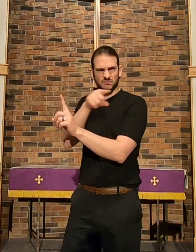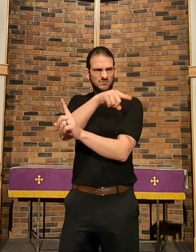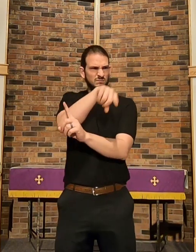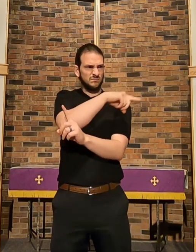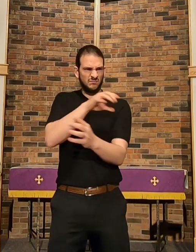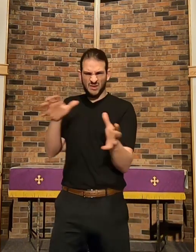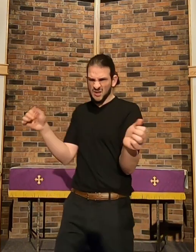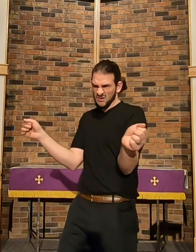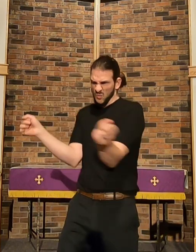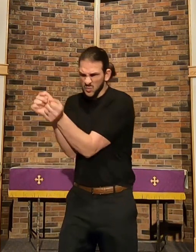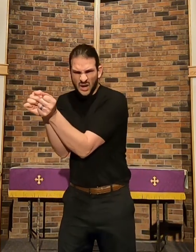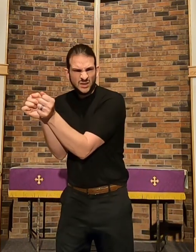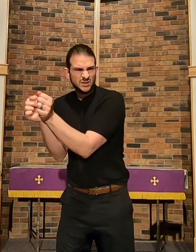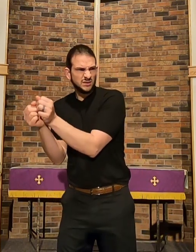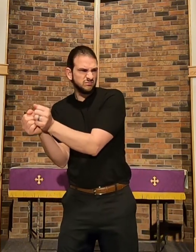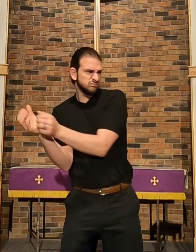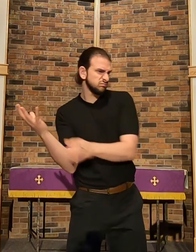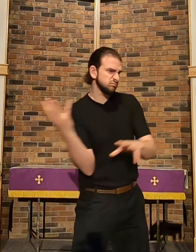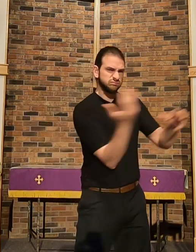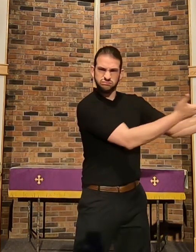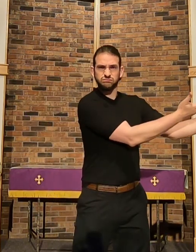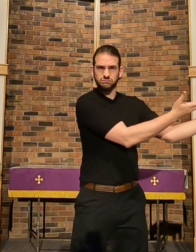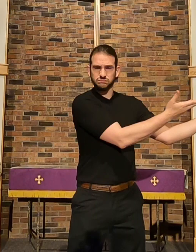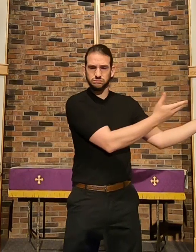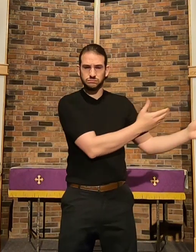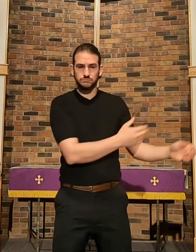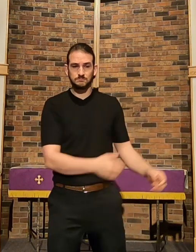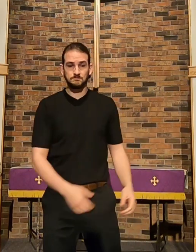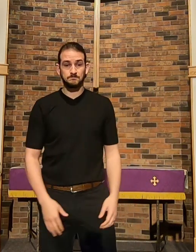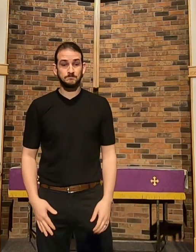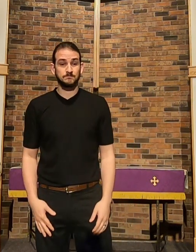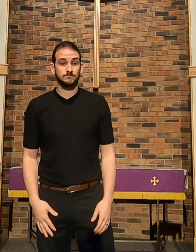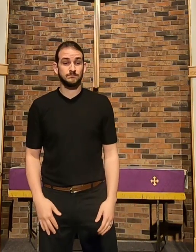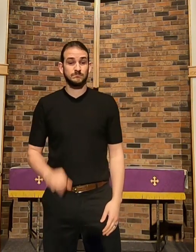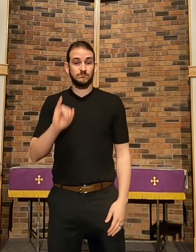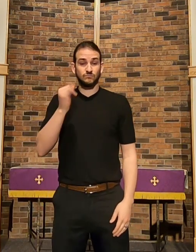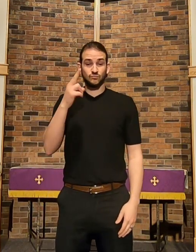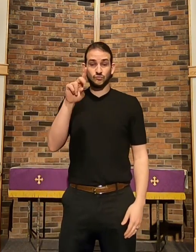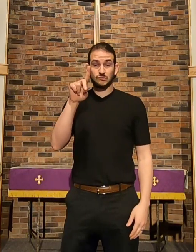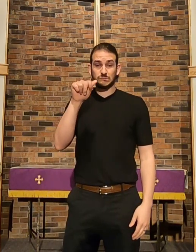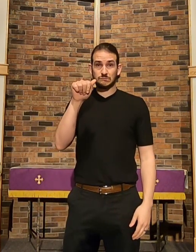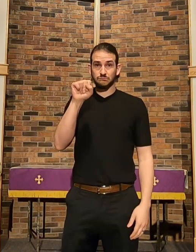"Arrest the man that I greet with a kiss. Tie him up tight and lead him away."